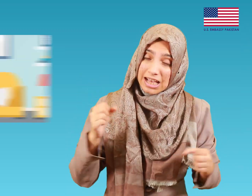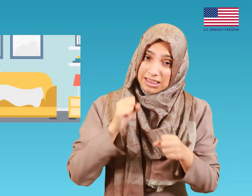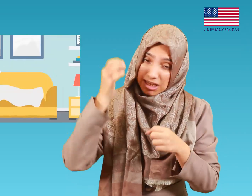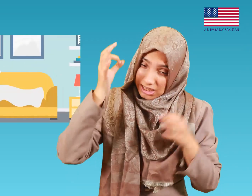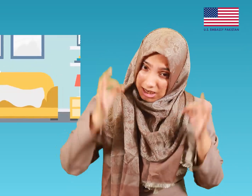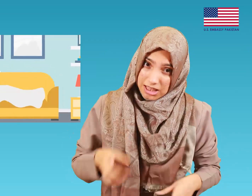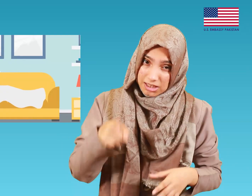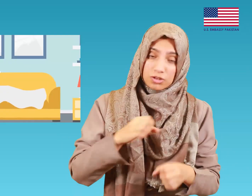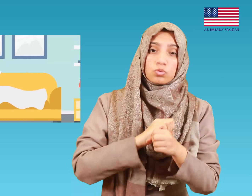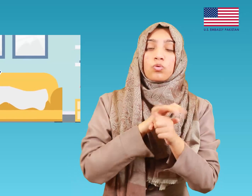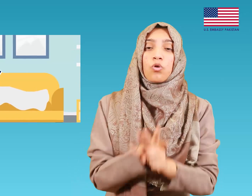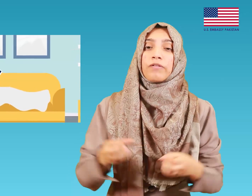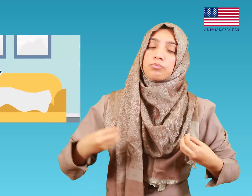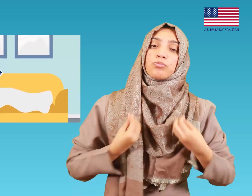COVID-19.